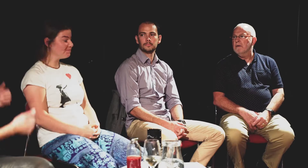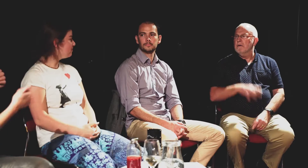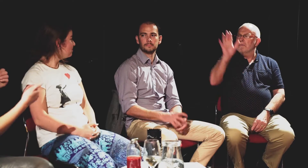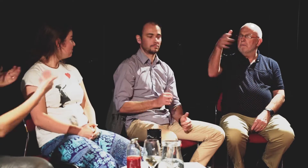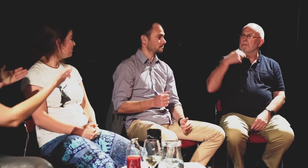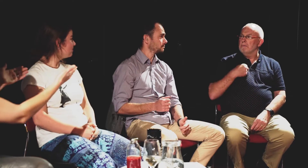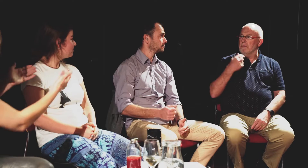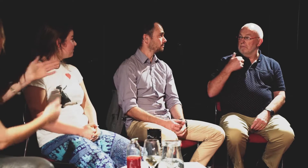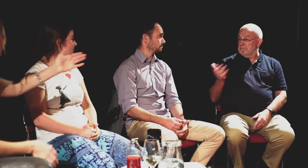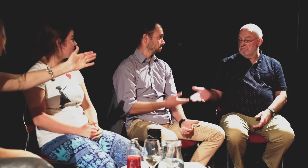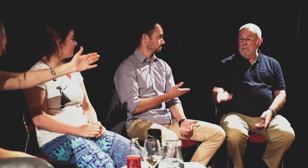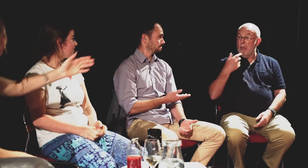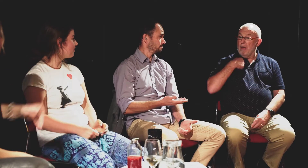deaf.